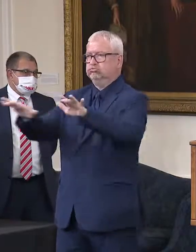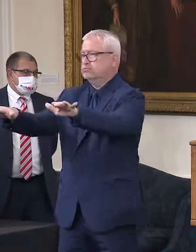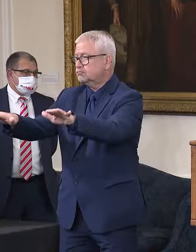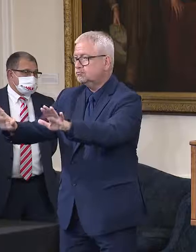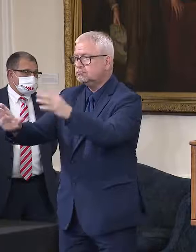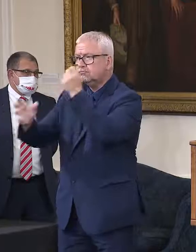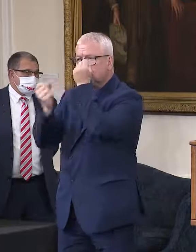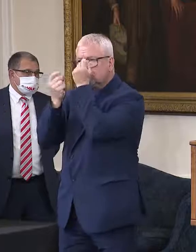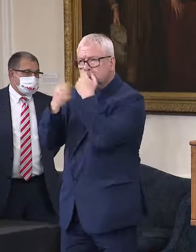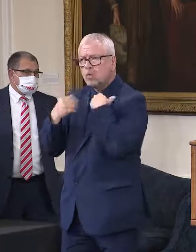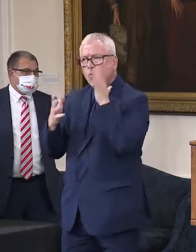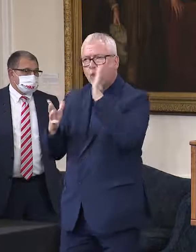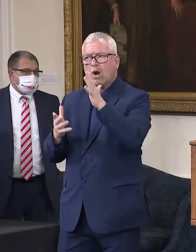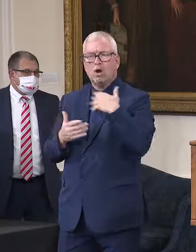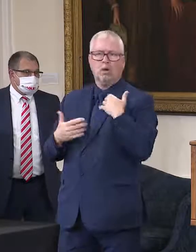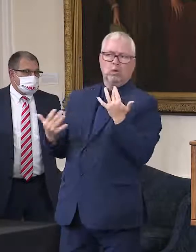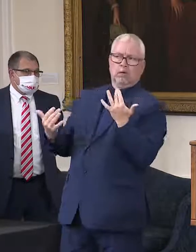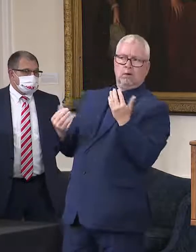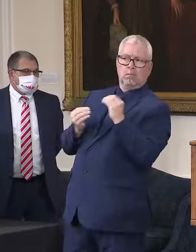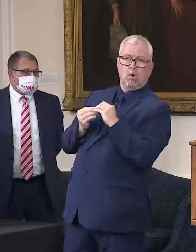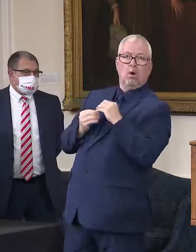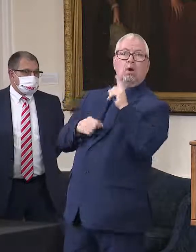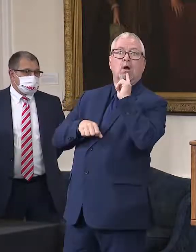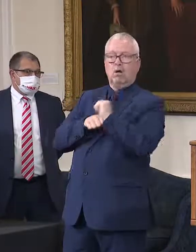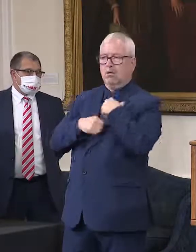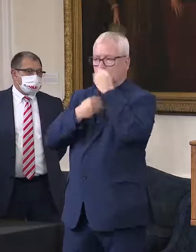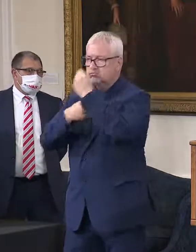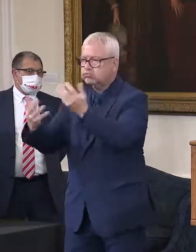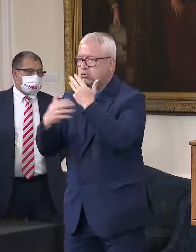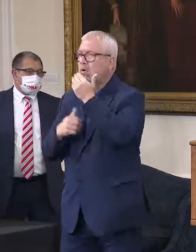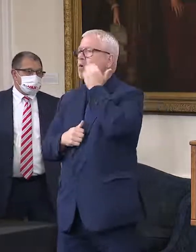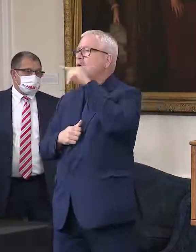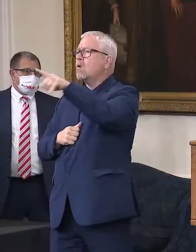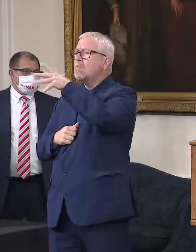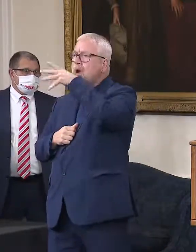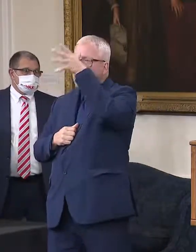make sure that parents have all of the information that they need.